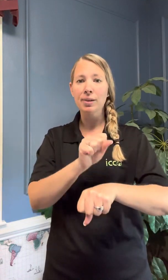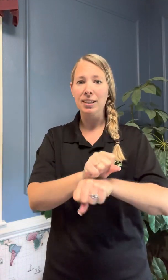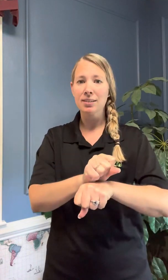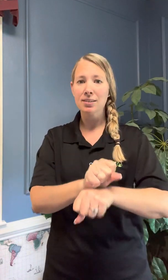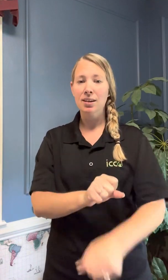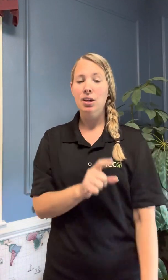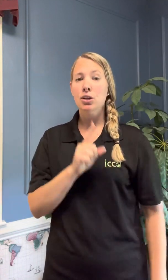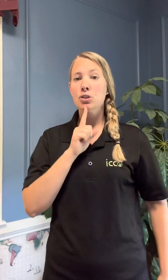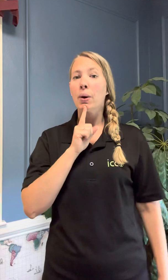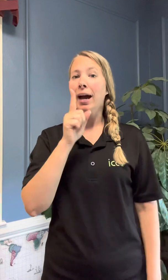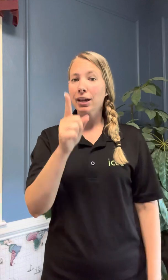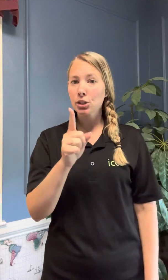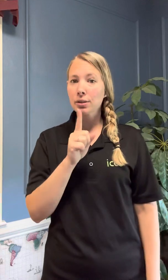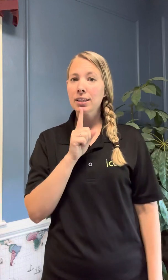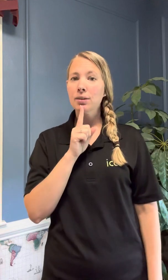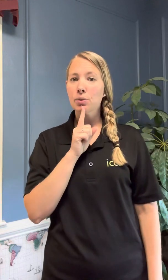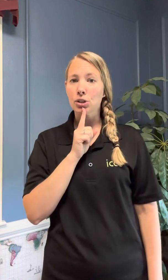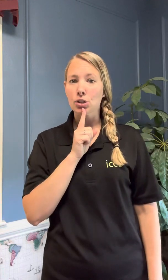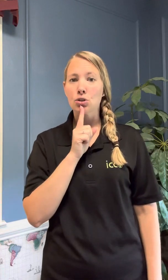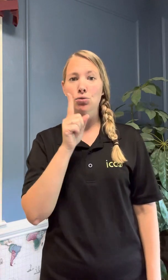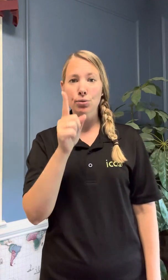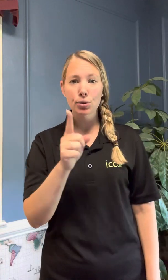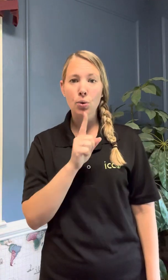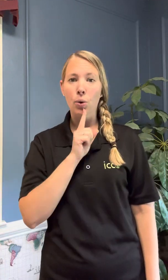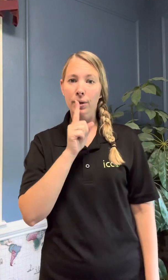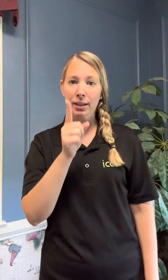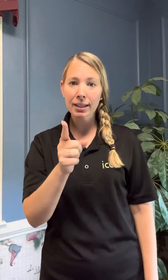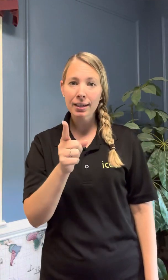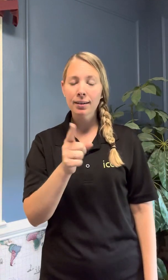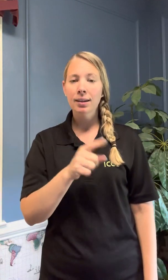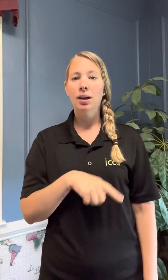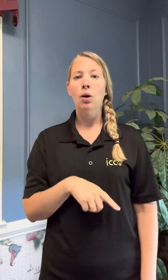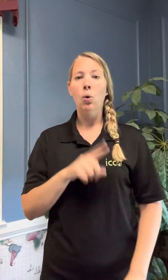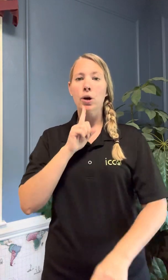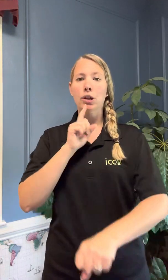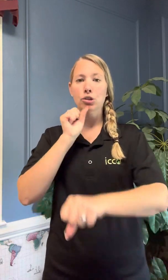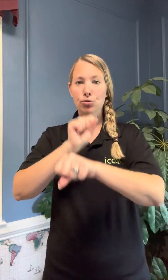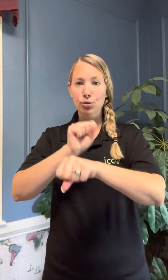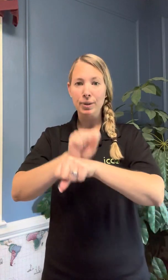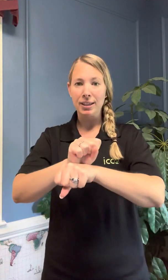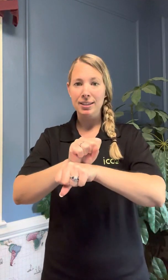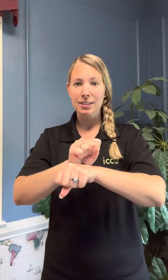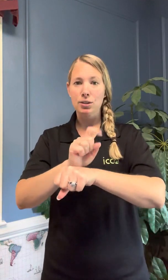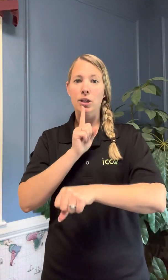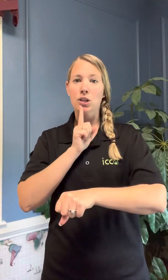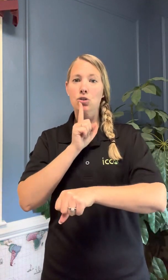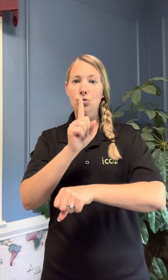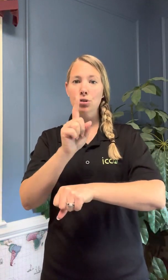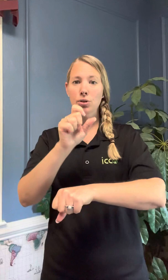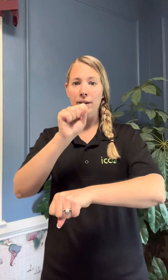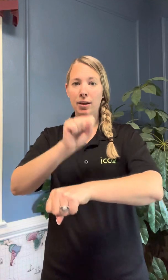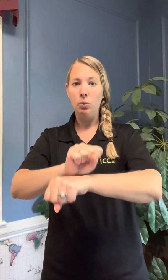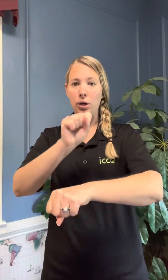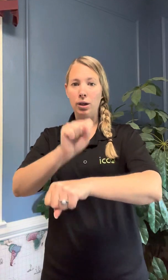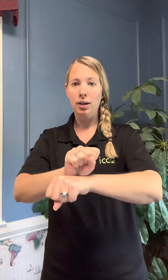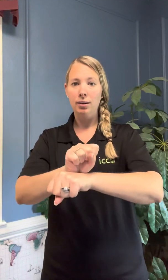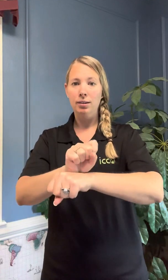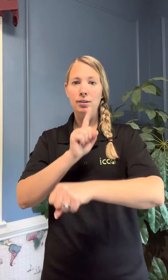biz. So actually, which is true or really, or true biz. So that's true and then work.